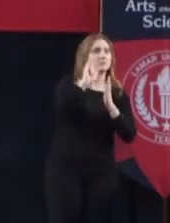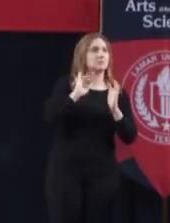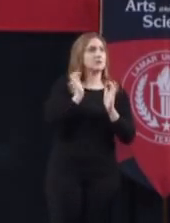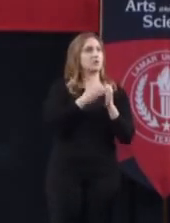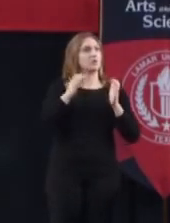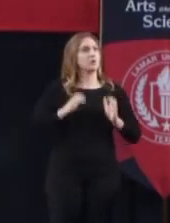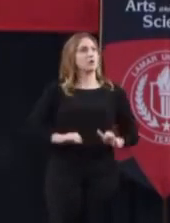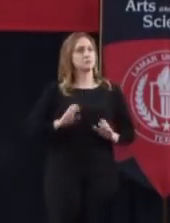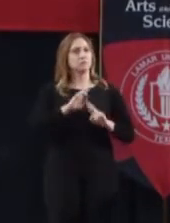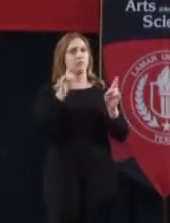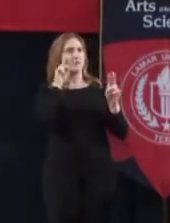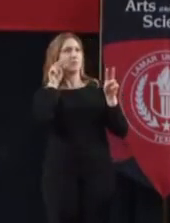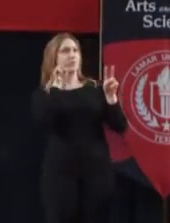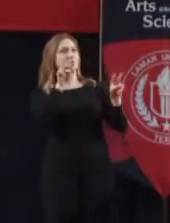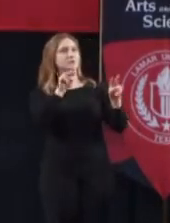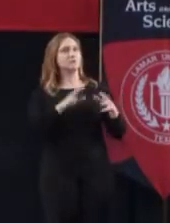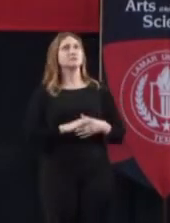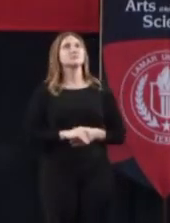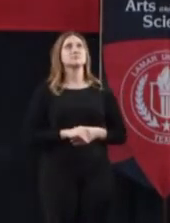ready to launch.